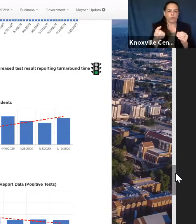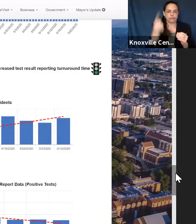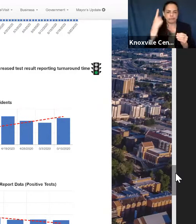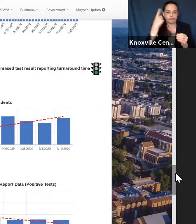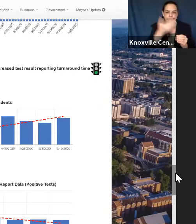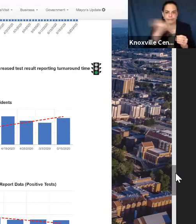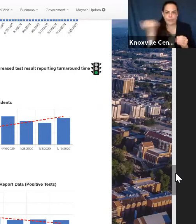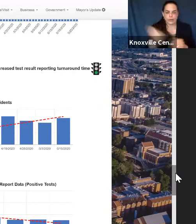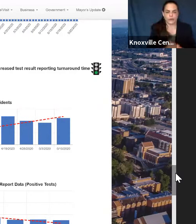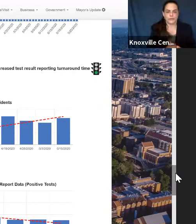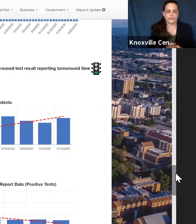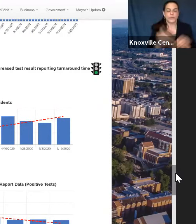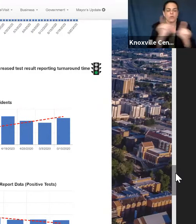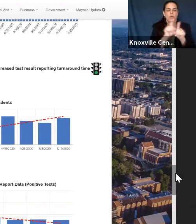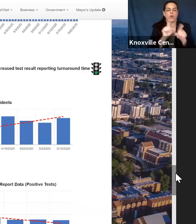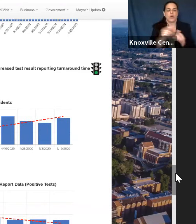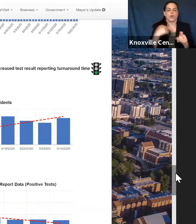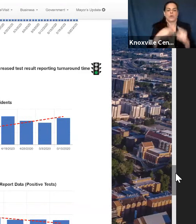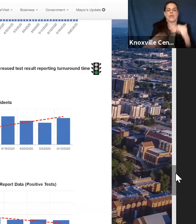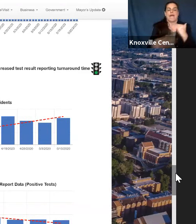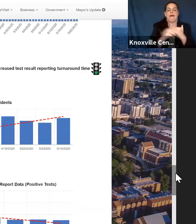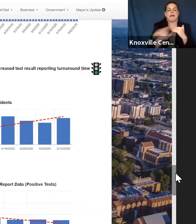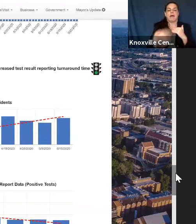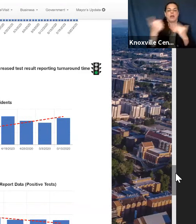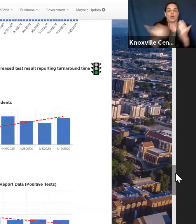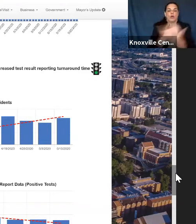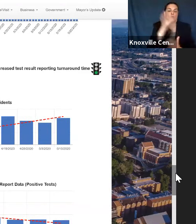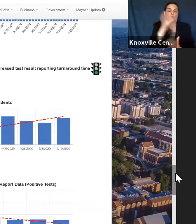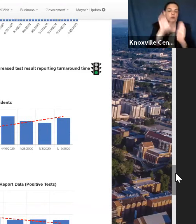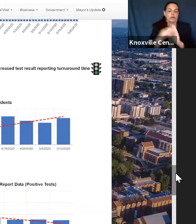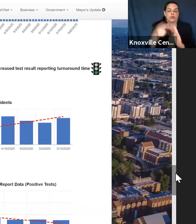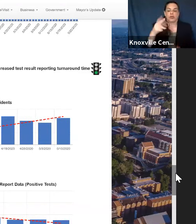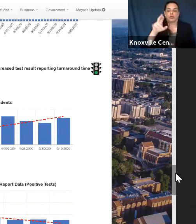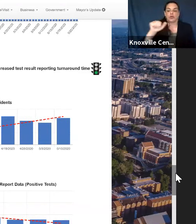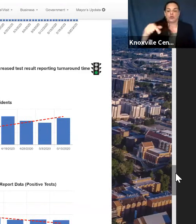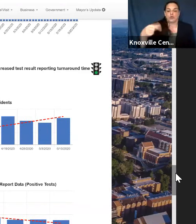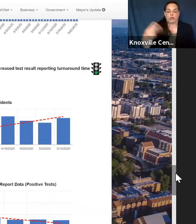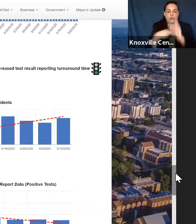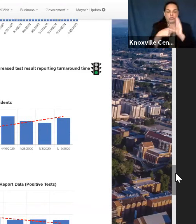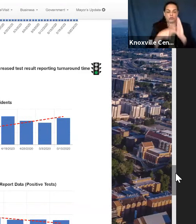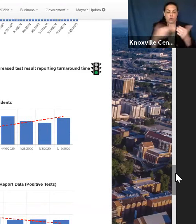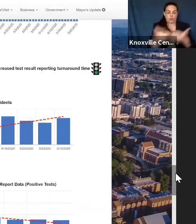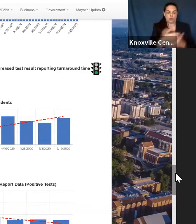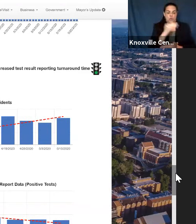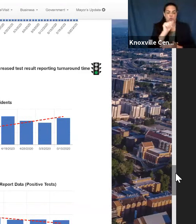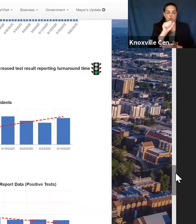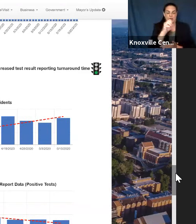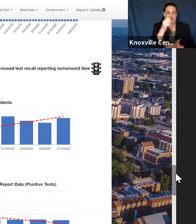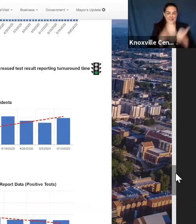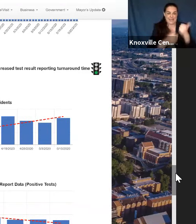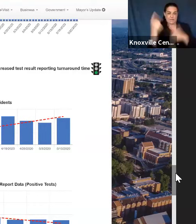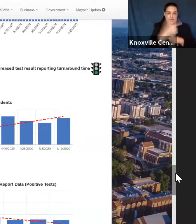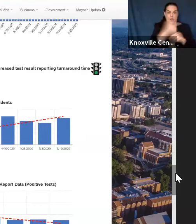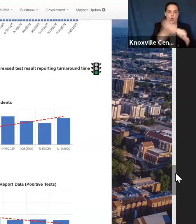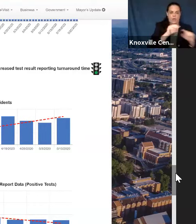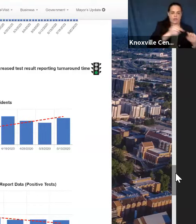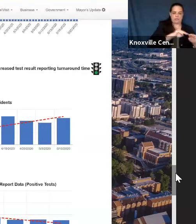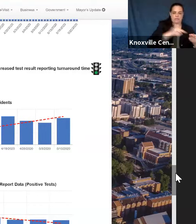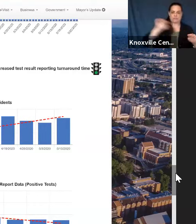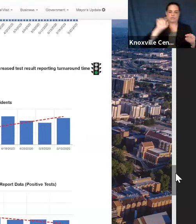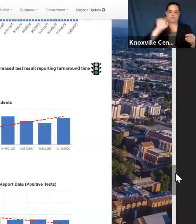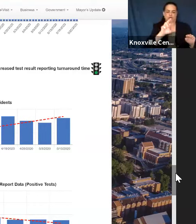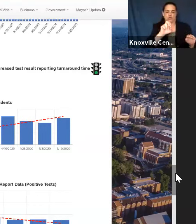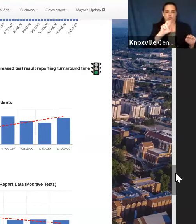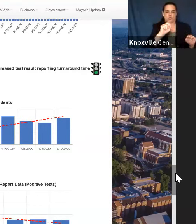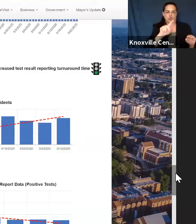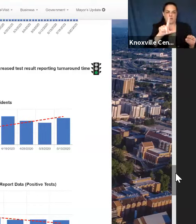also added a new graph that shows new cases per day with a trend line. That makes the new